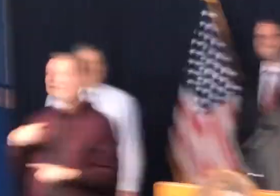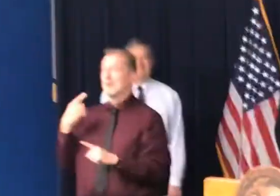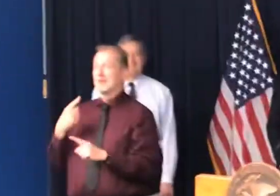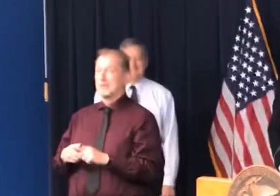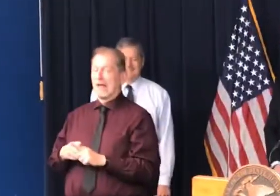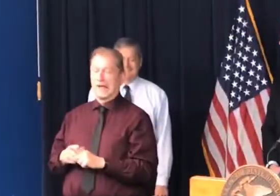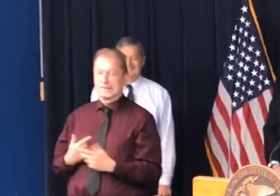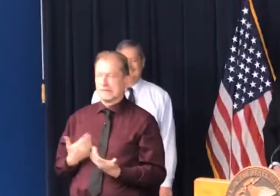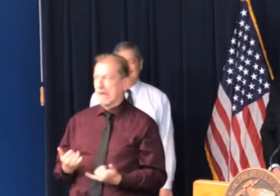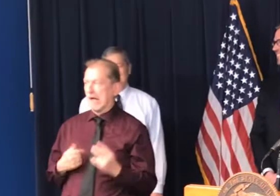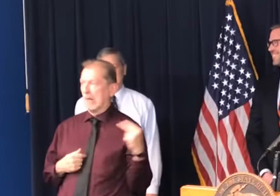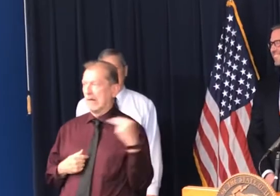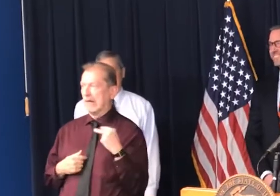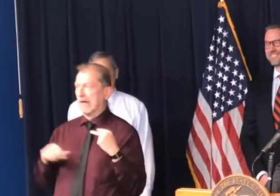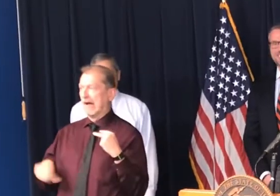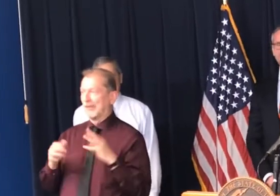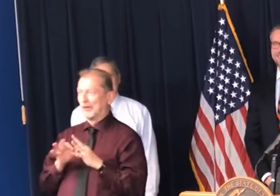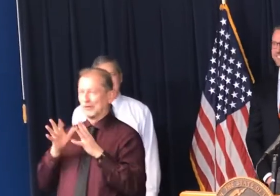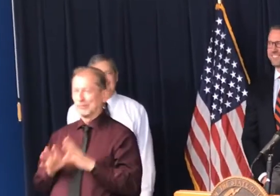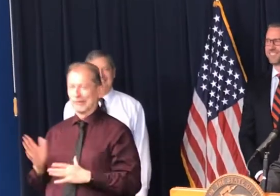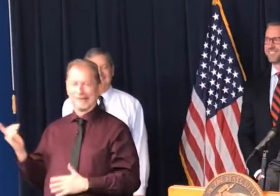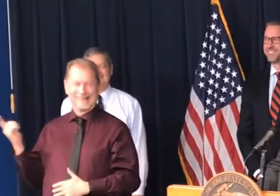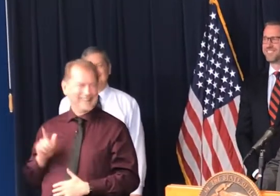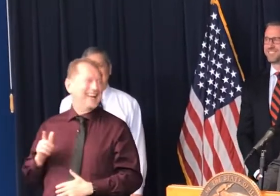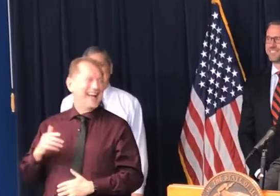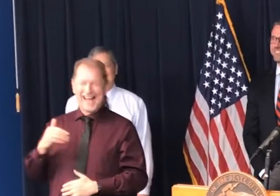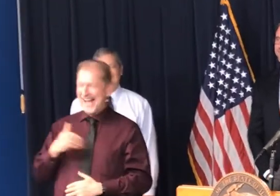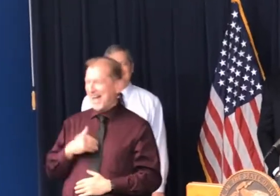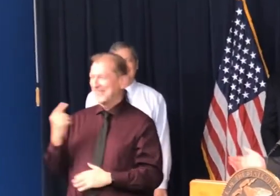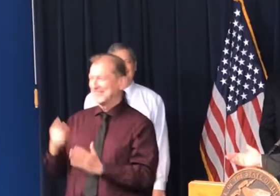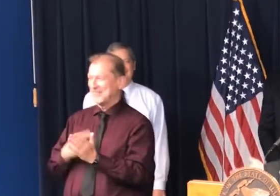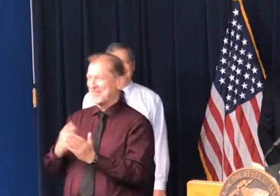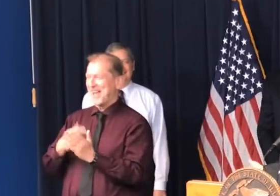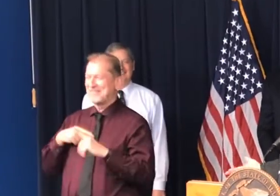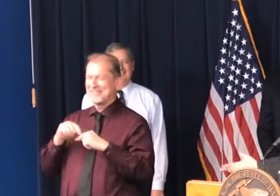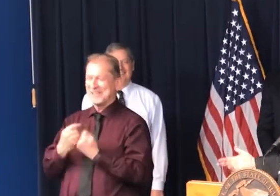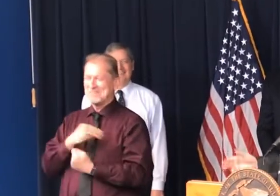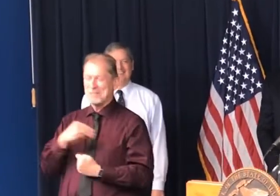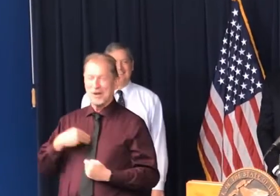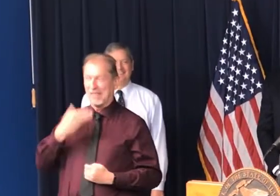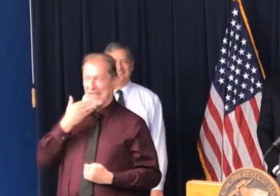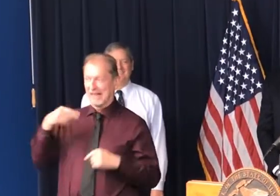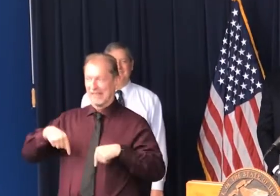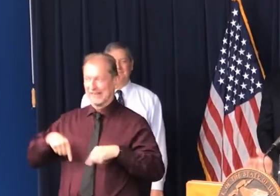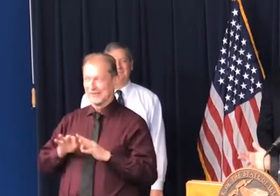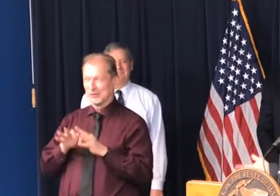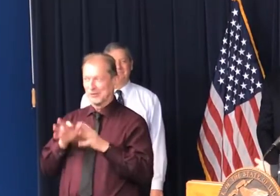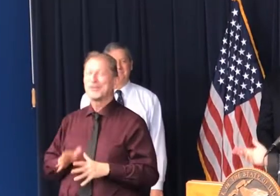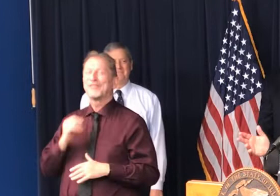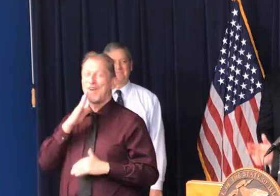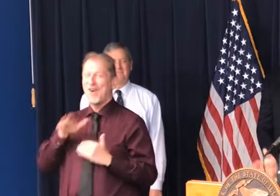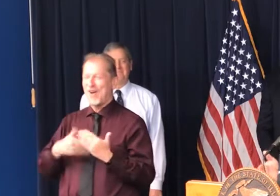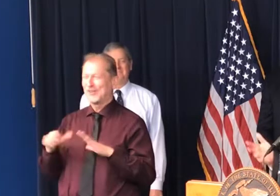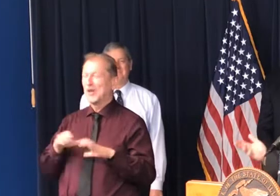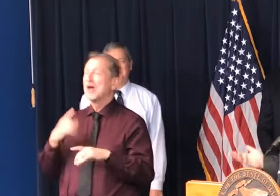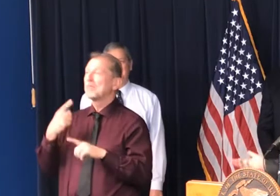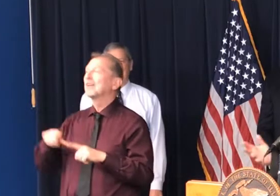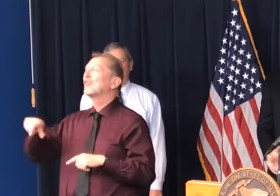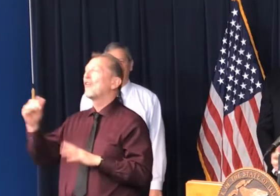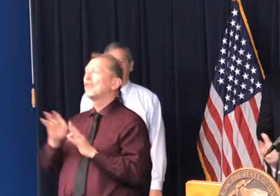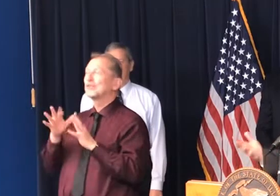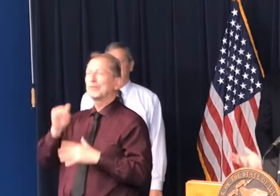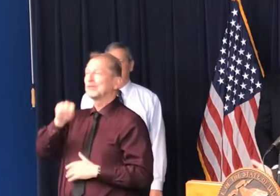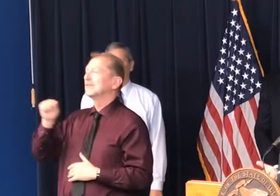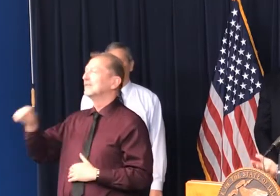to forget that you occasionally have somebody who helps you out. Thank you very much for all that you do and all of the others who